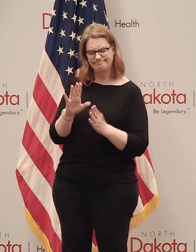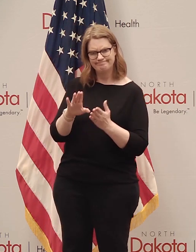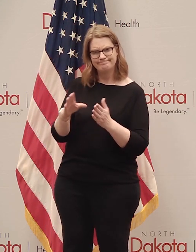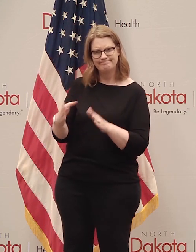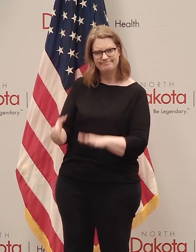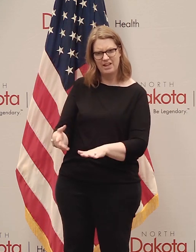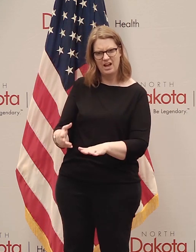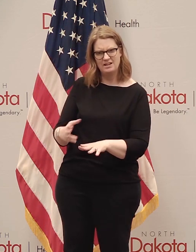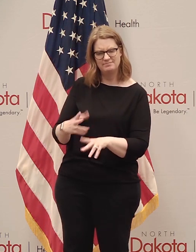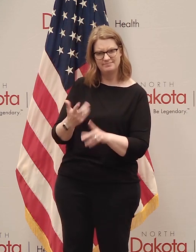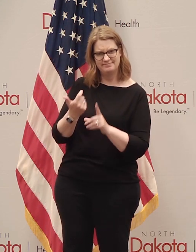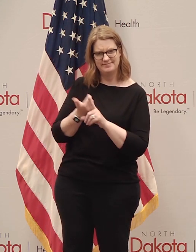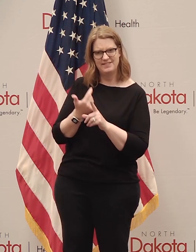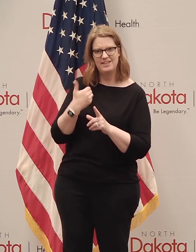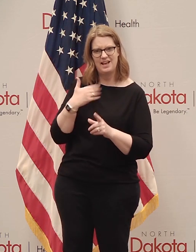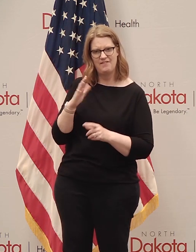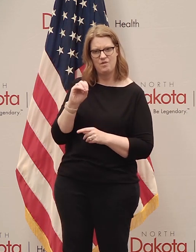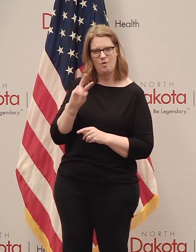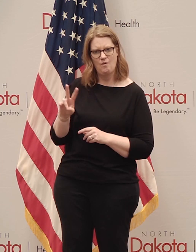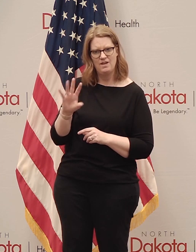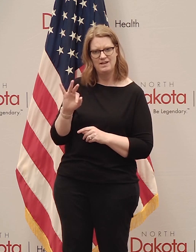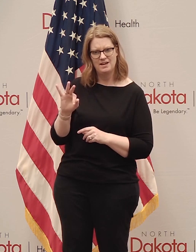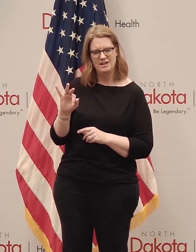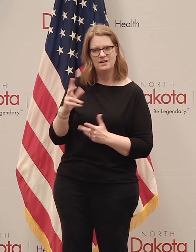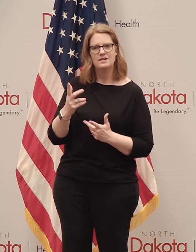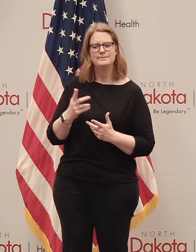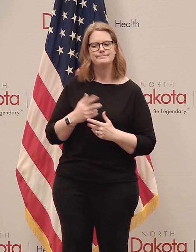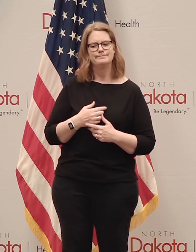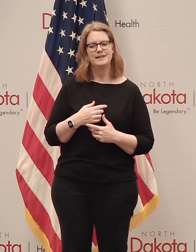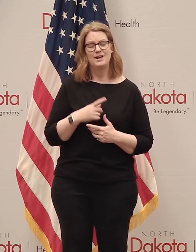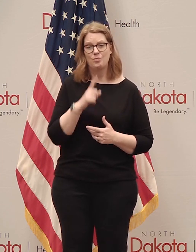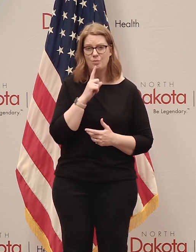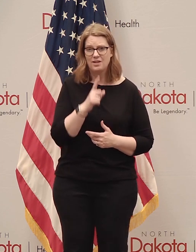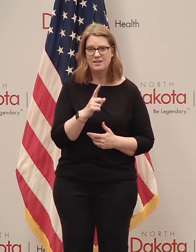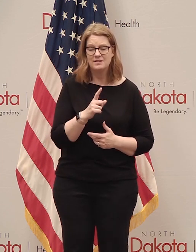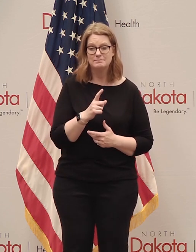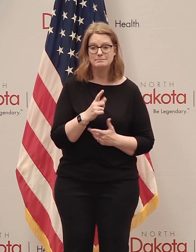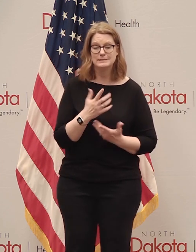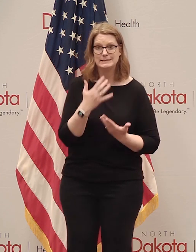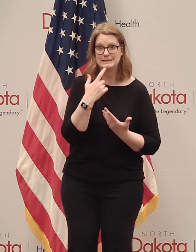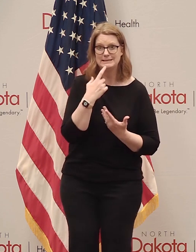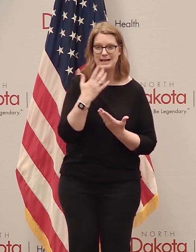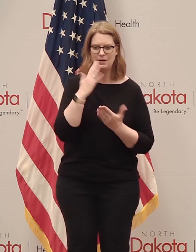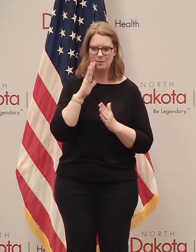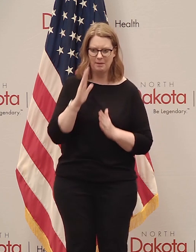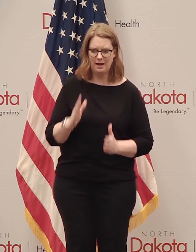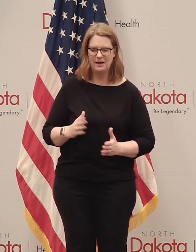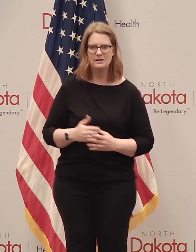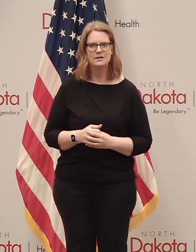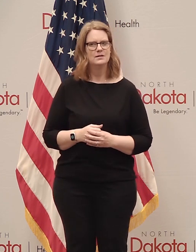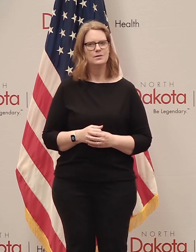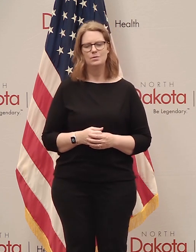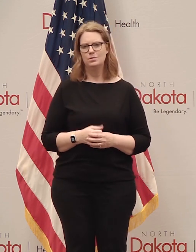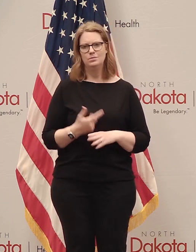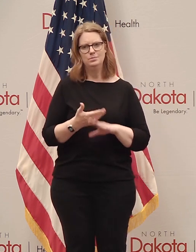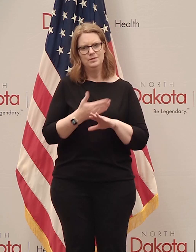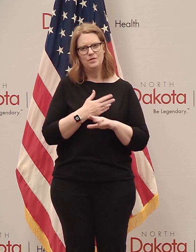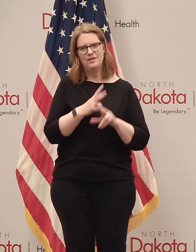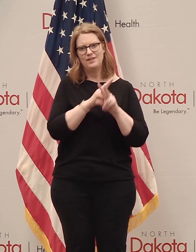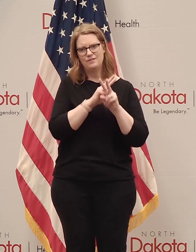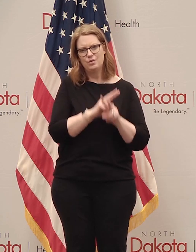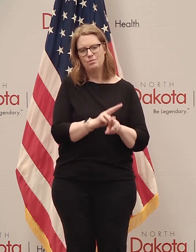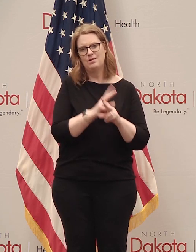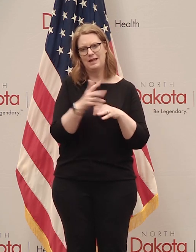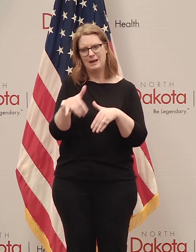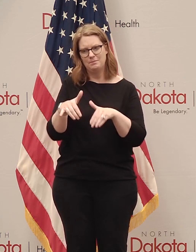infected with COVID-19. The act of saying goodbye to a loved one often begins well before the funeral or the burial, and for